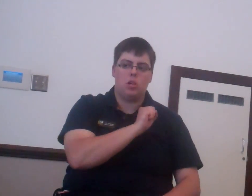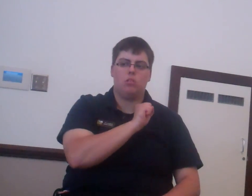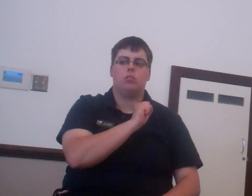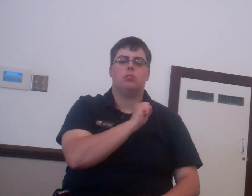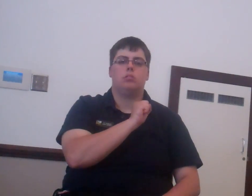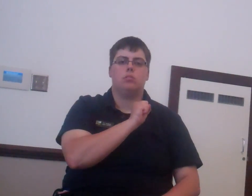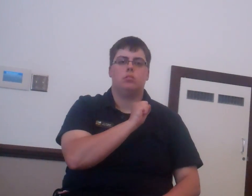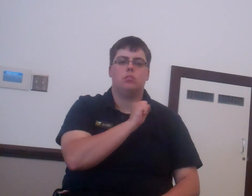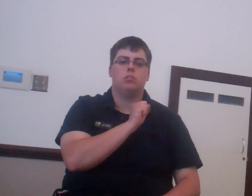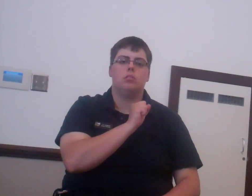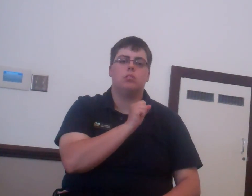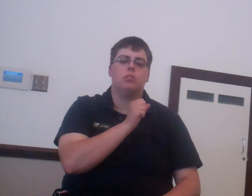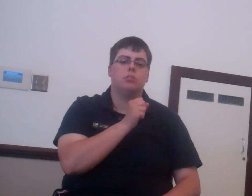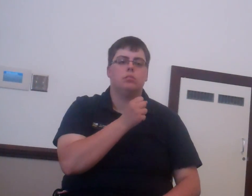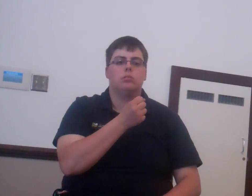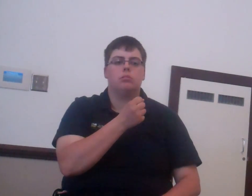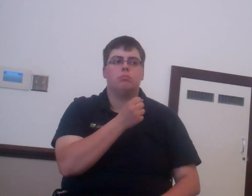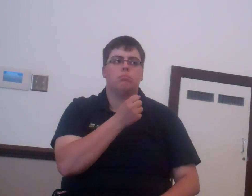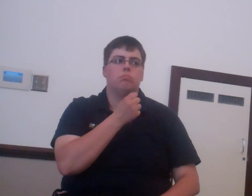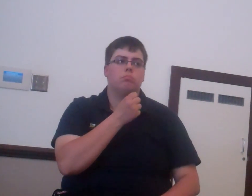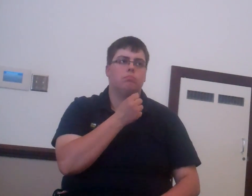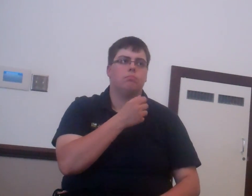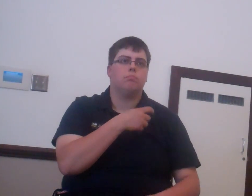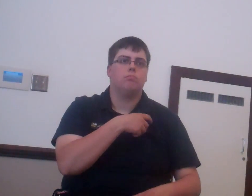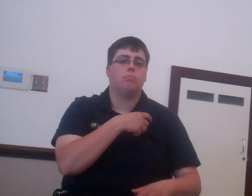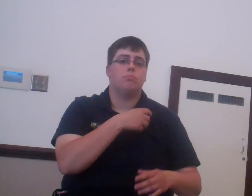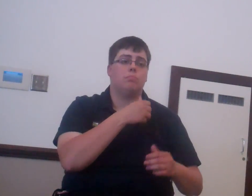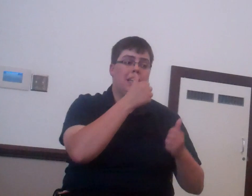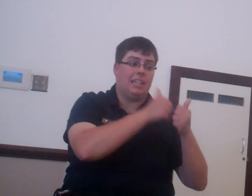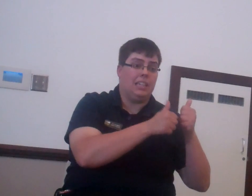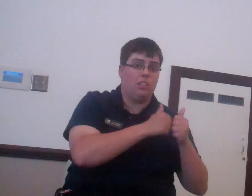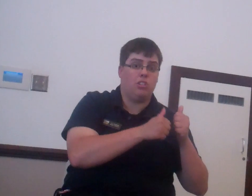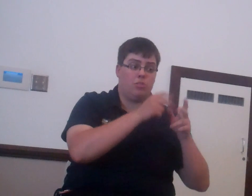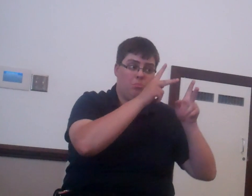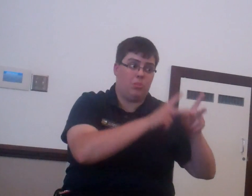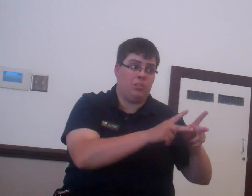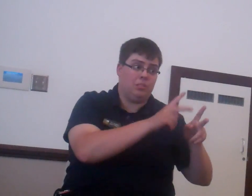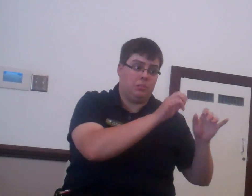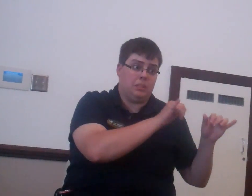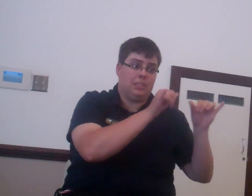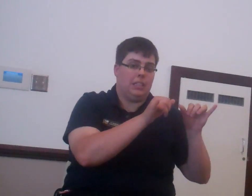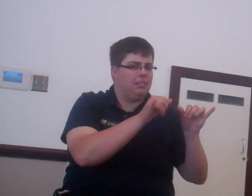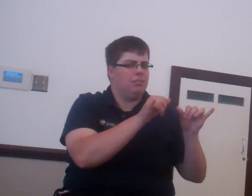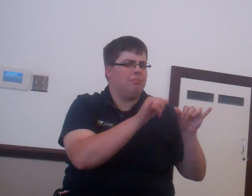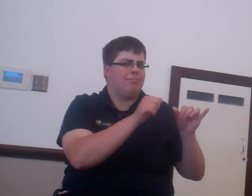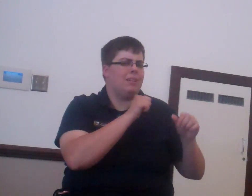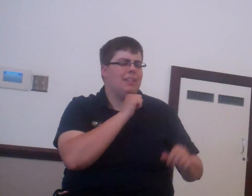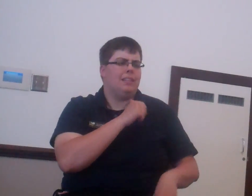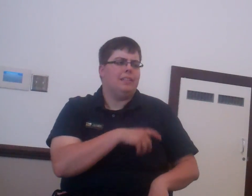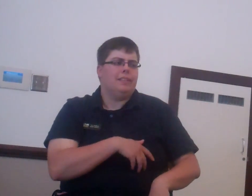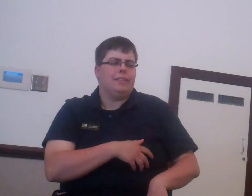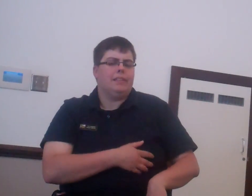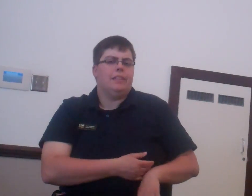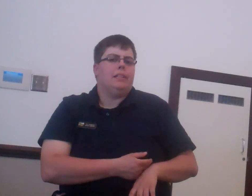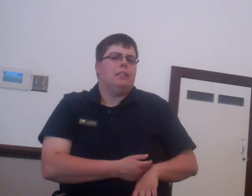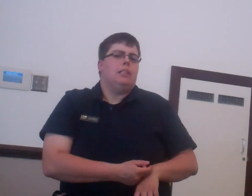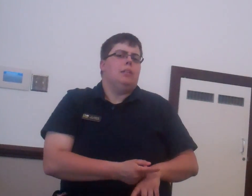don't see every peer the same way necessarily. So there are a few distinct types that your text talks about.